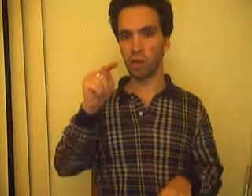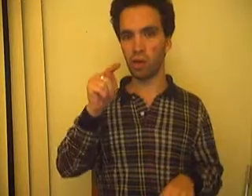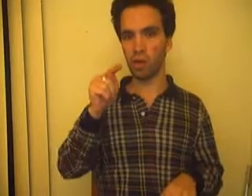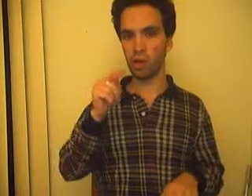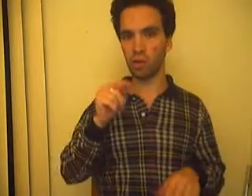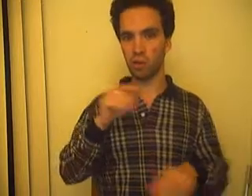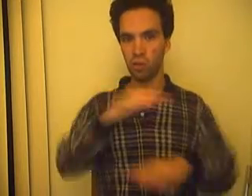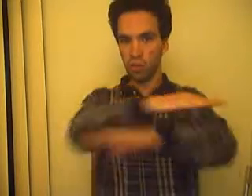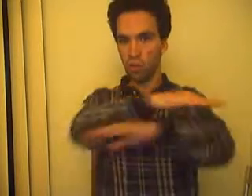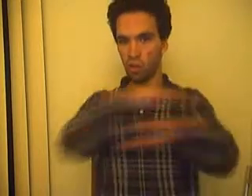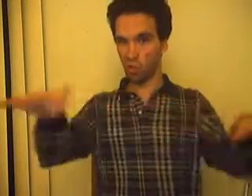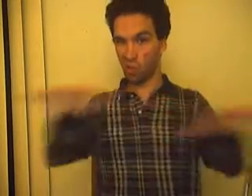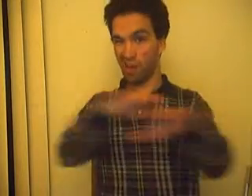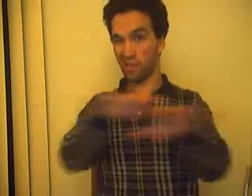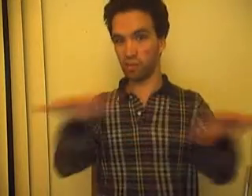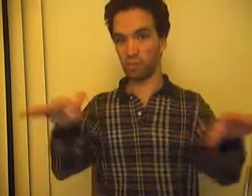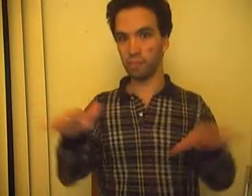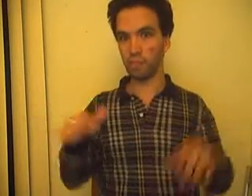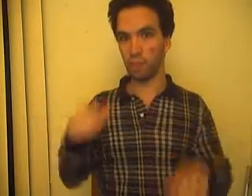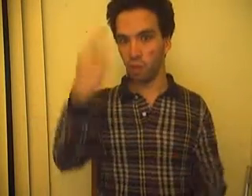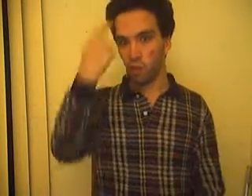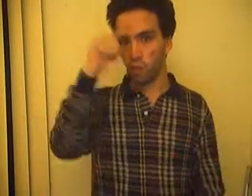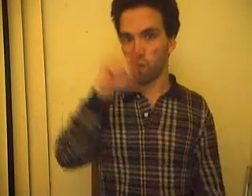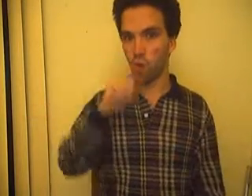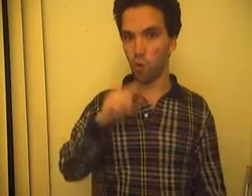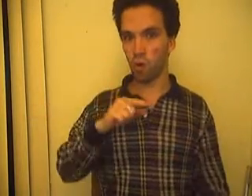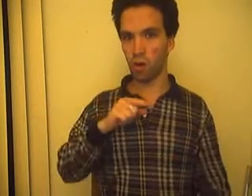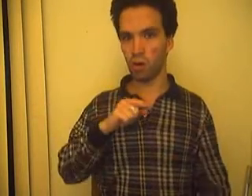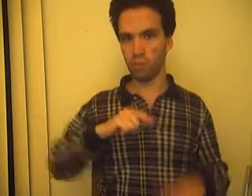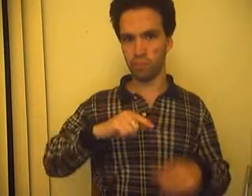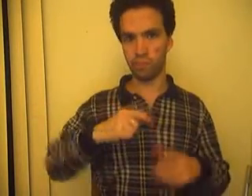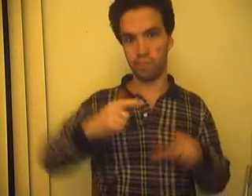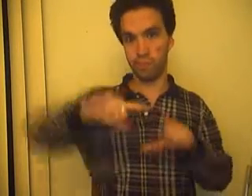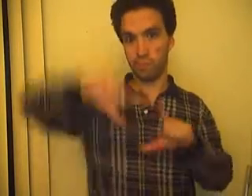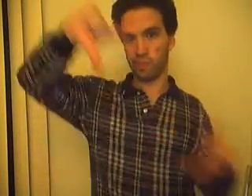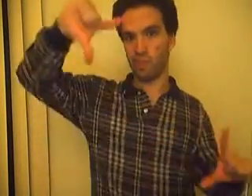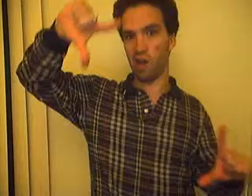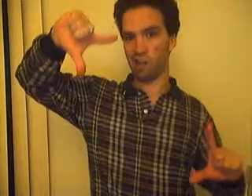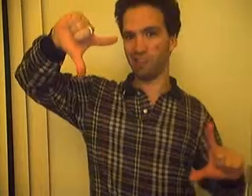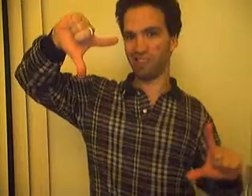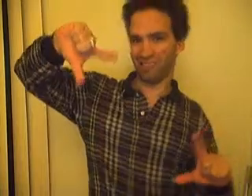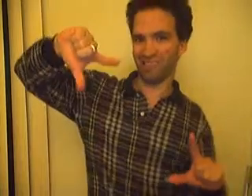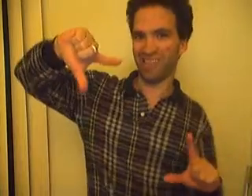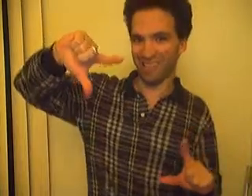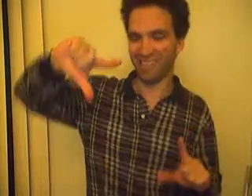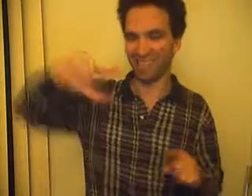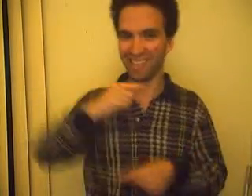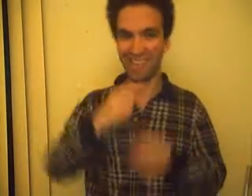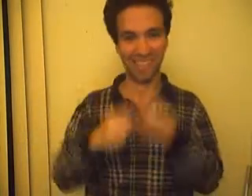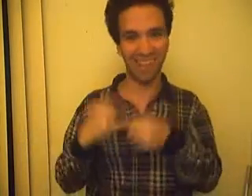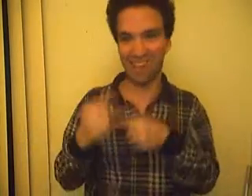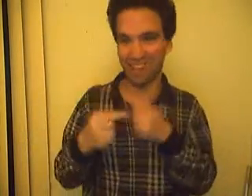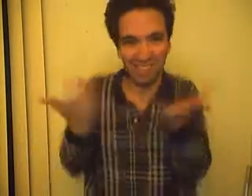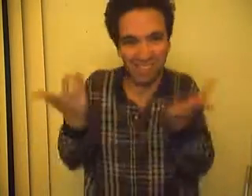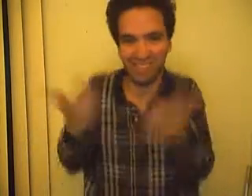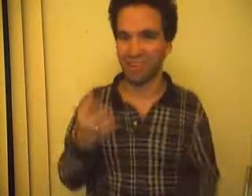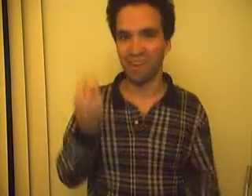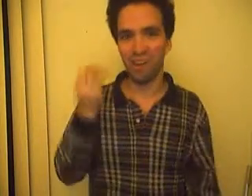the horizon for signs, signs